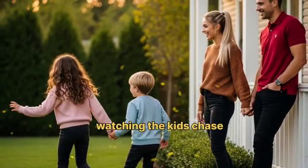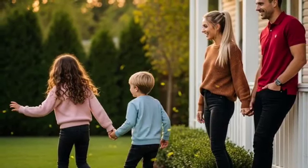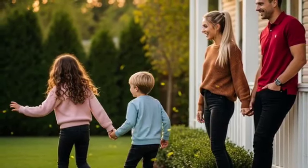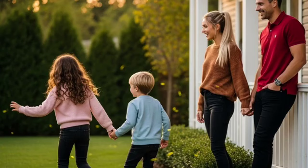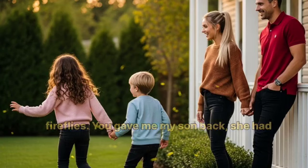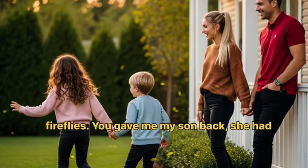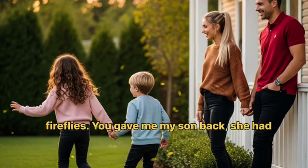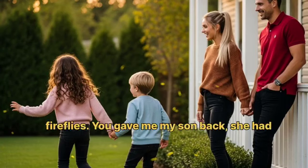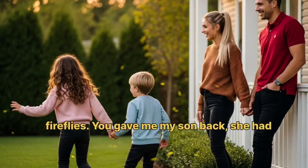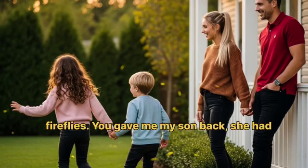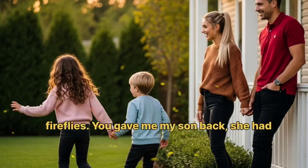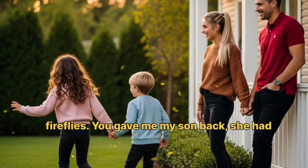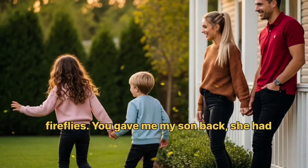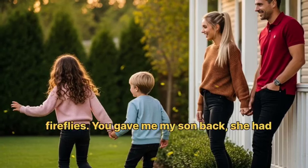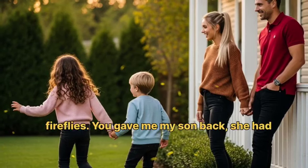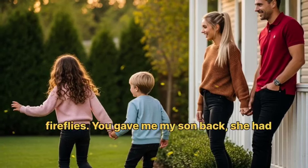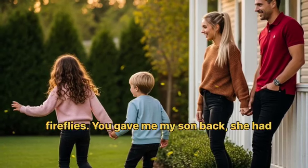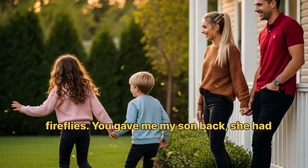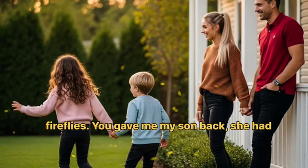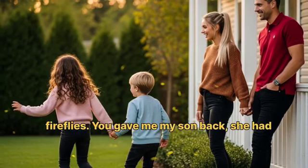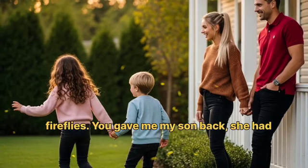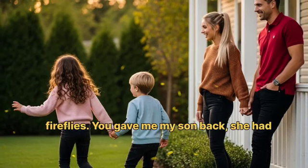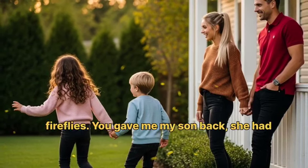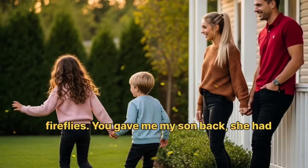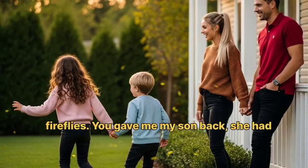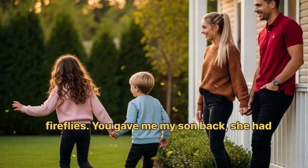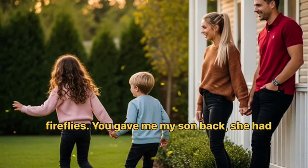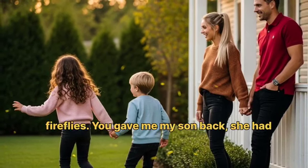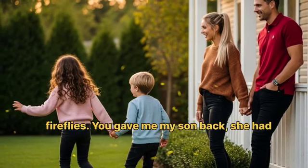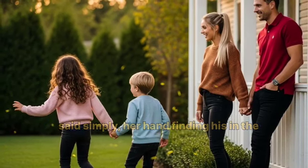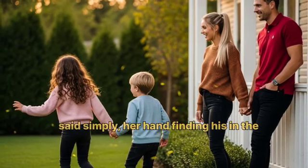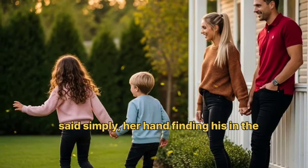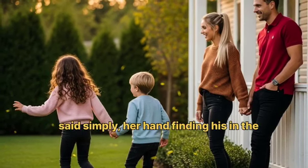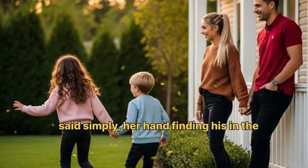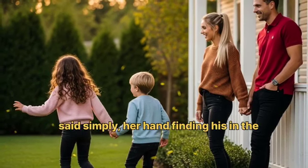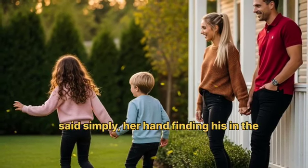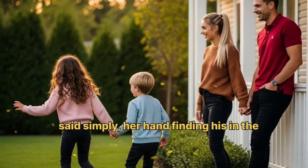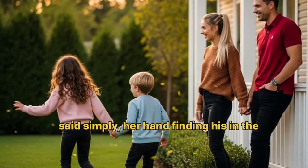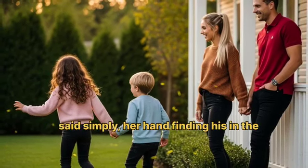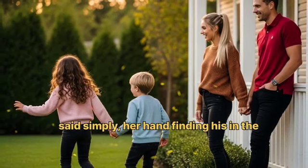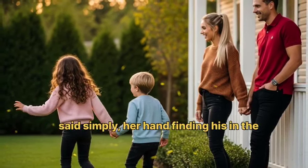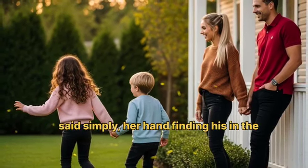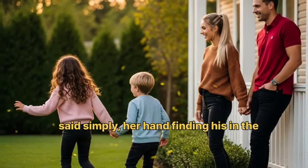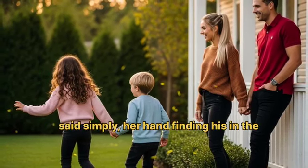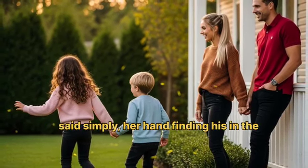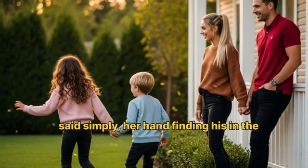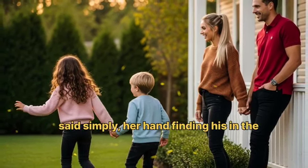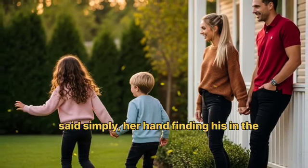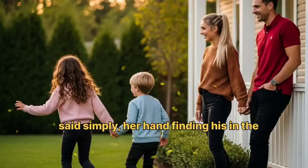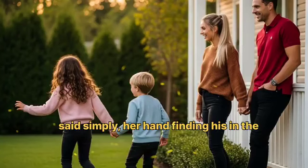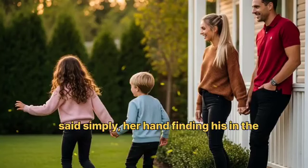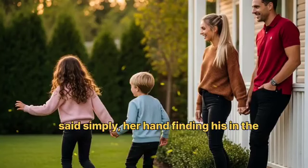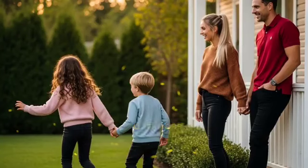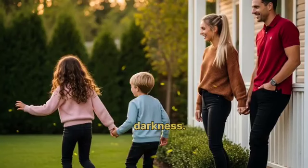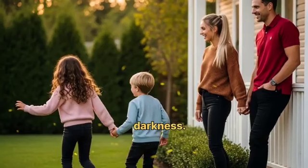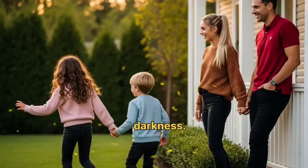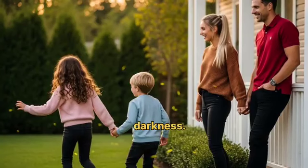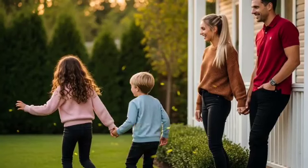chase fireflies. "You gave me my son back," she had said simply, her hand finding his in the darkness. "You